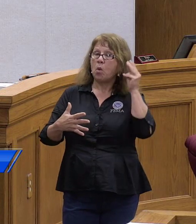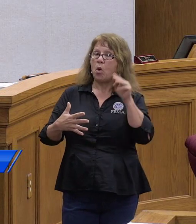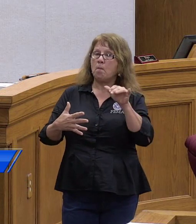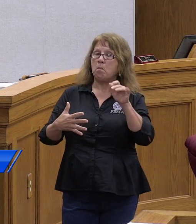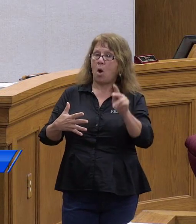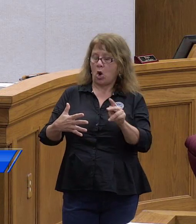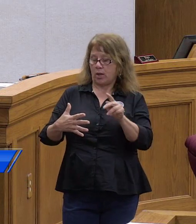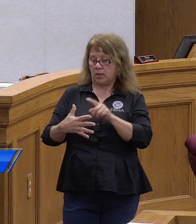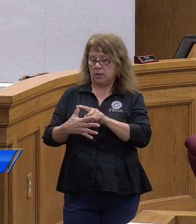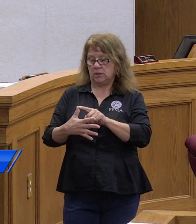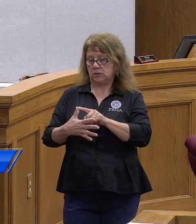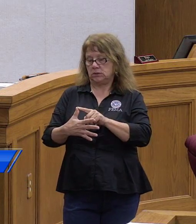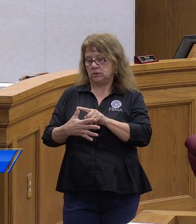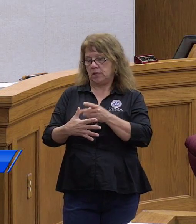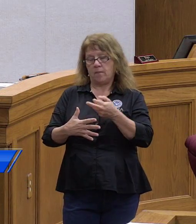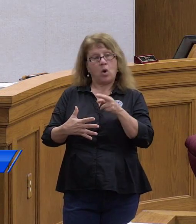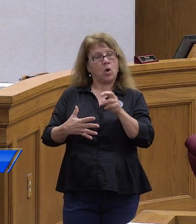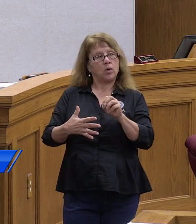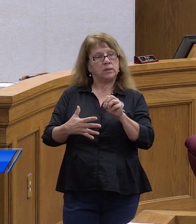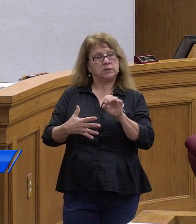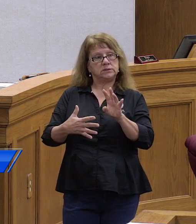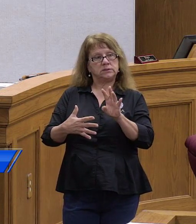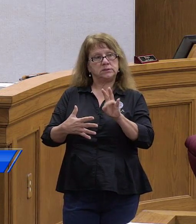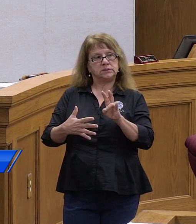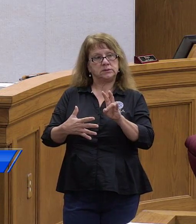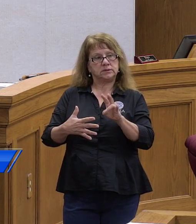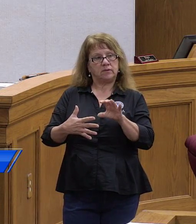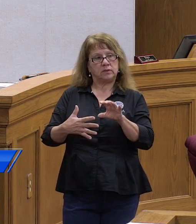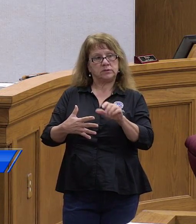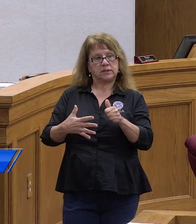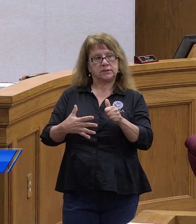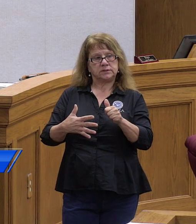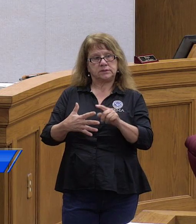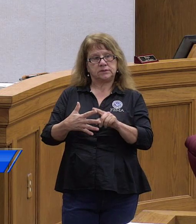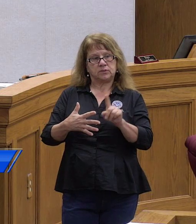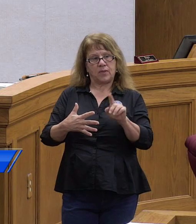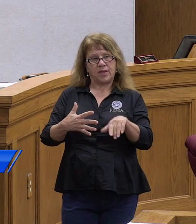1,179 MREs, 710 bags of ice,